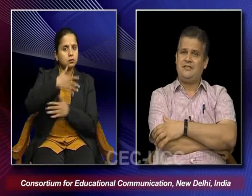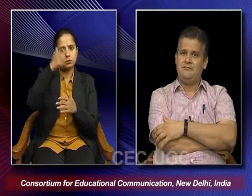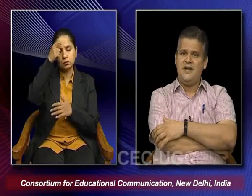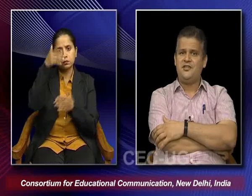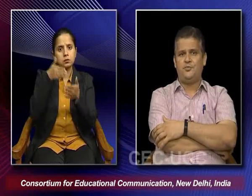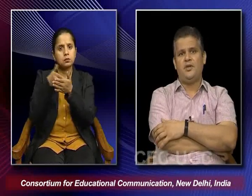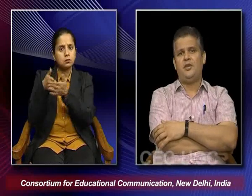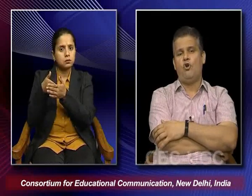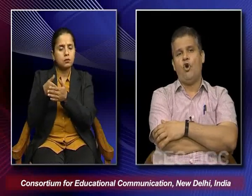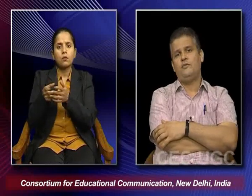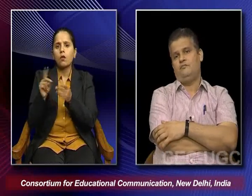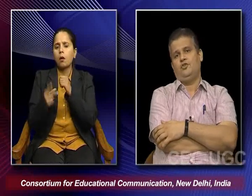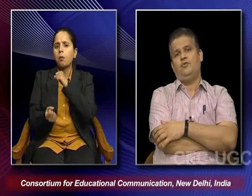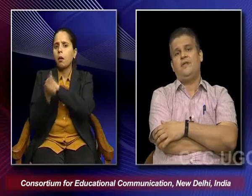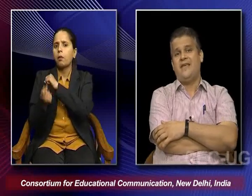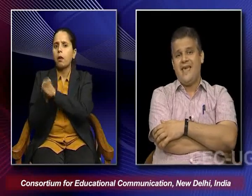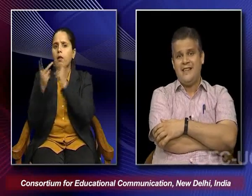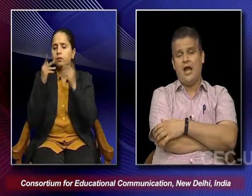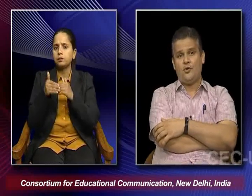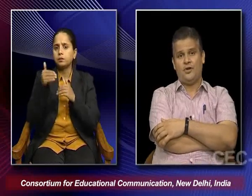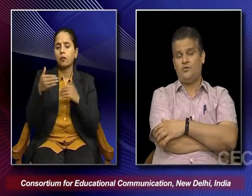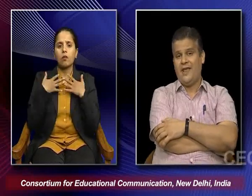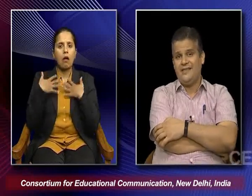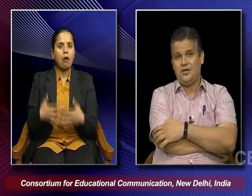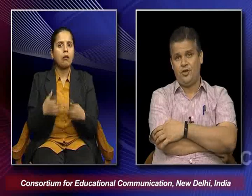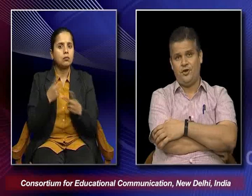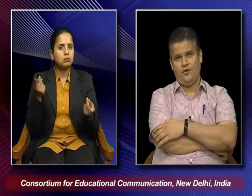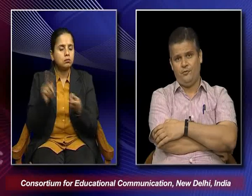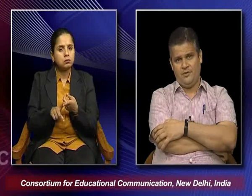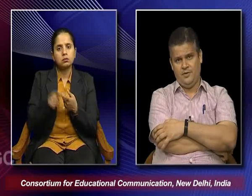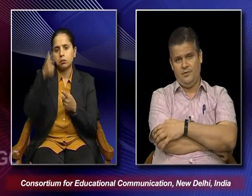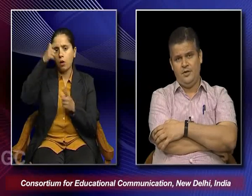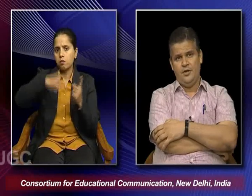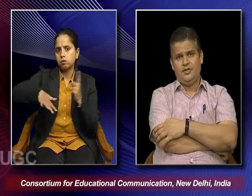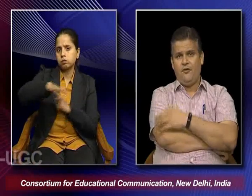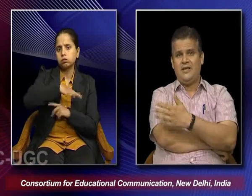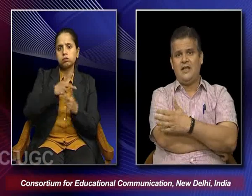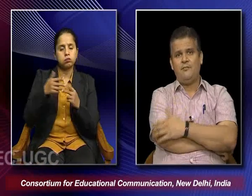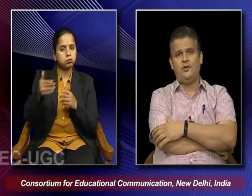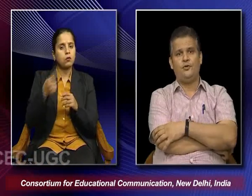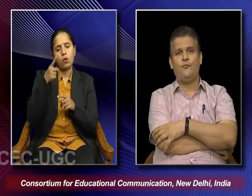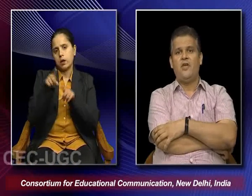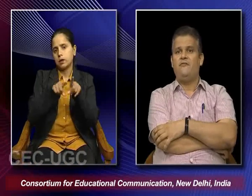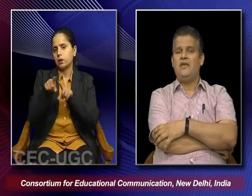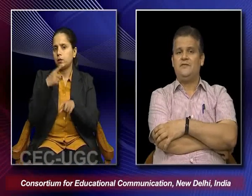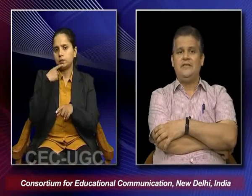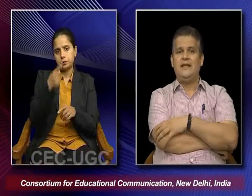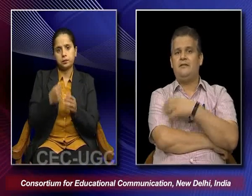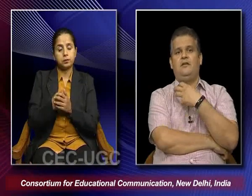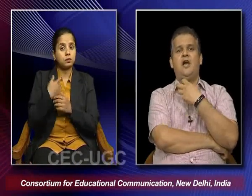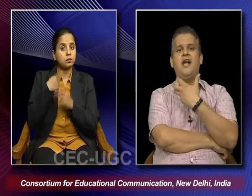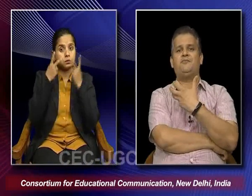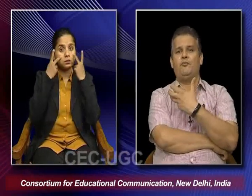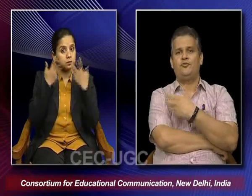has tremendous bearing on the health outcomes or health security of people. So for example, we have seen